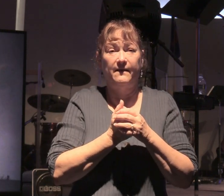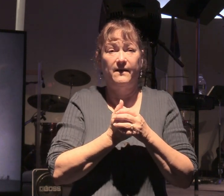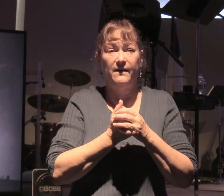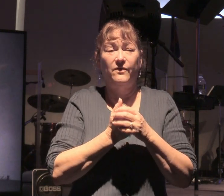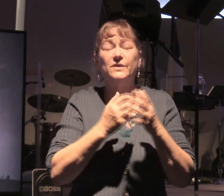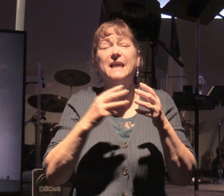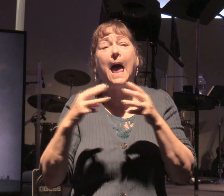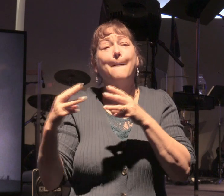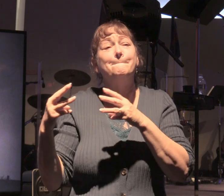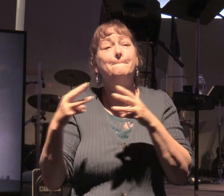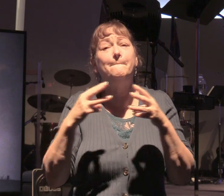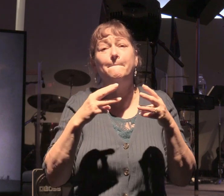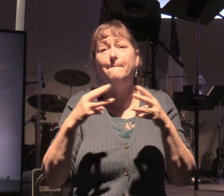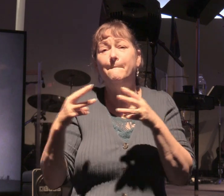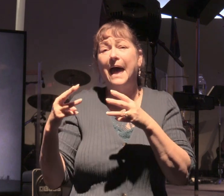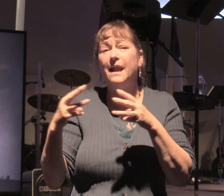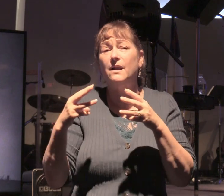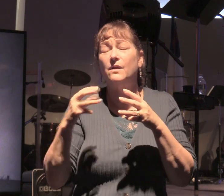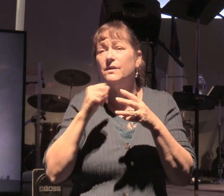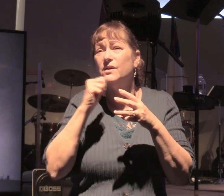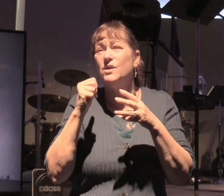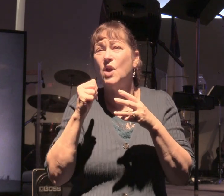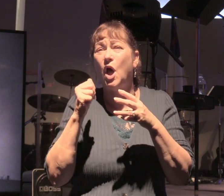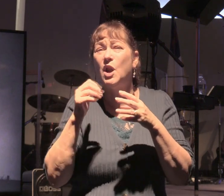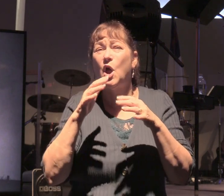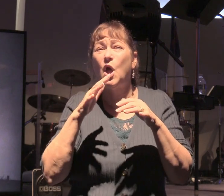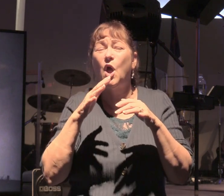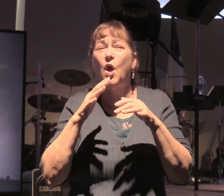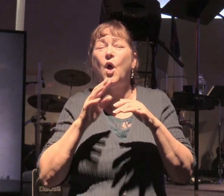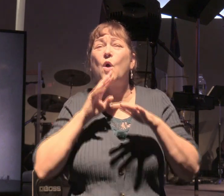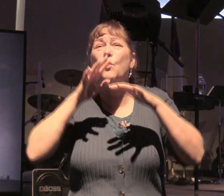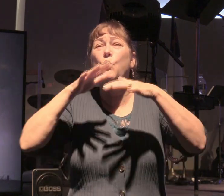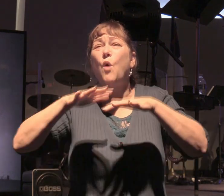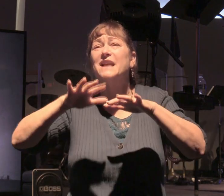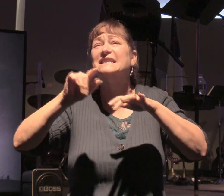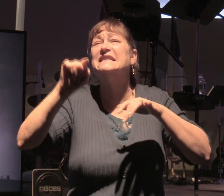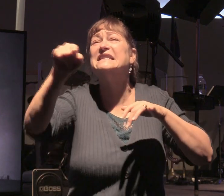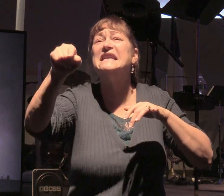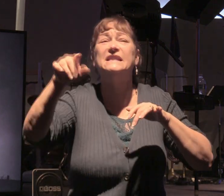is a battle that is not across the seas somewhere else.